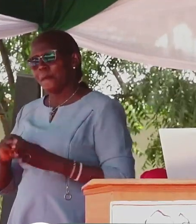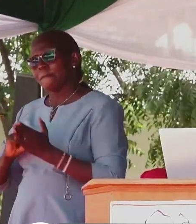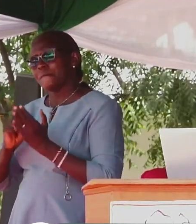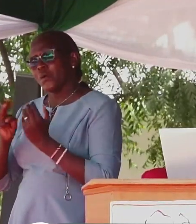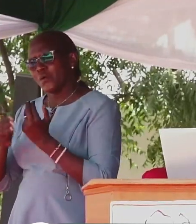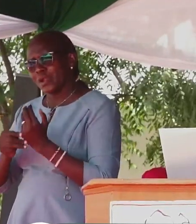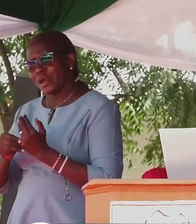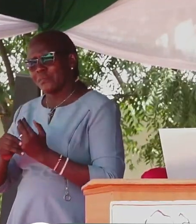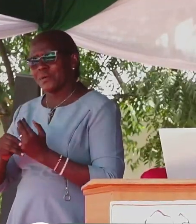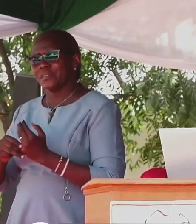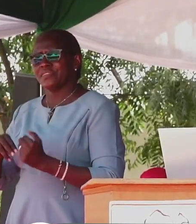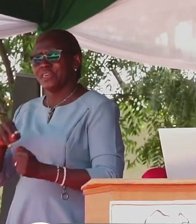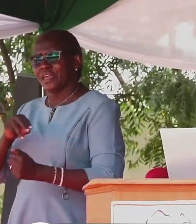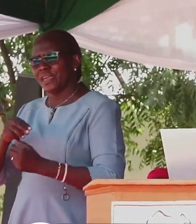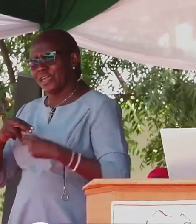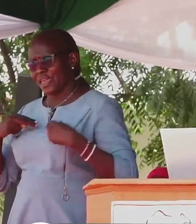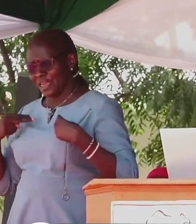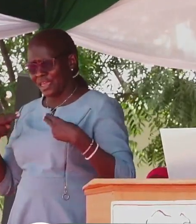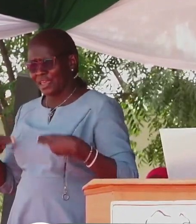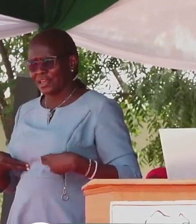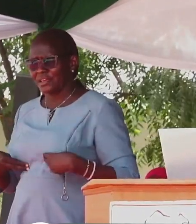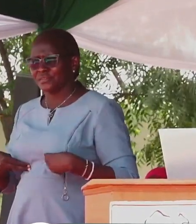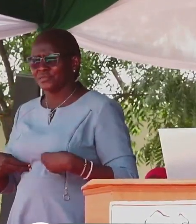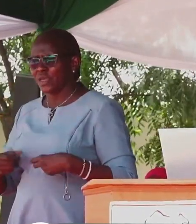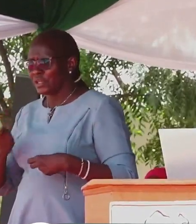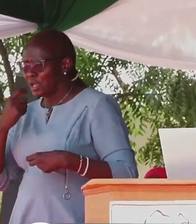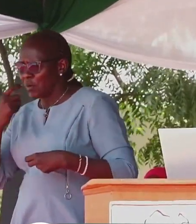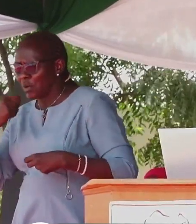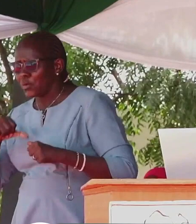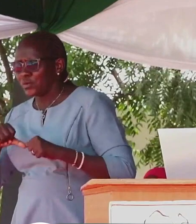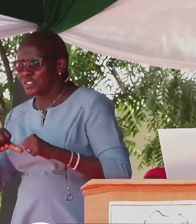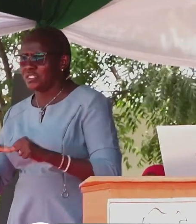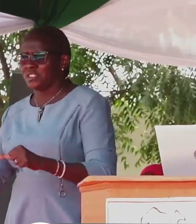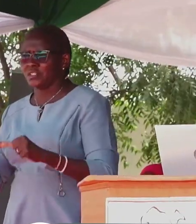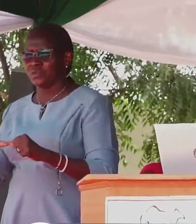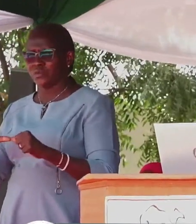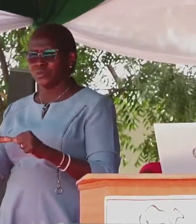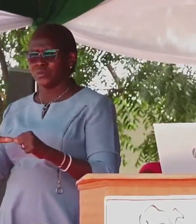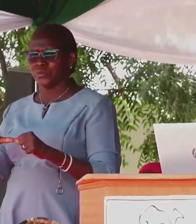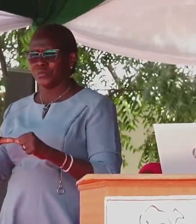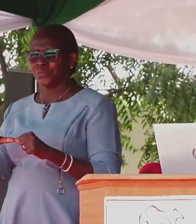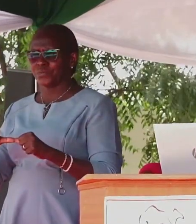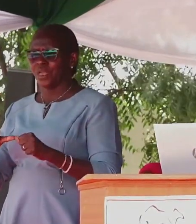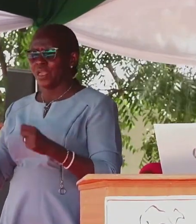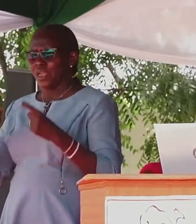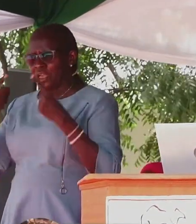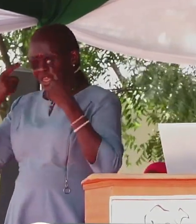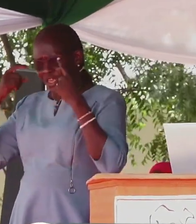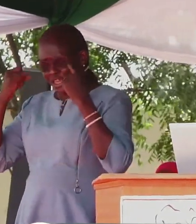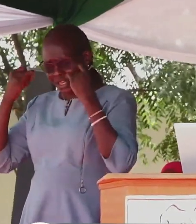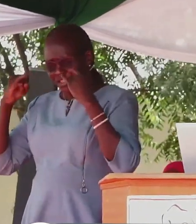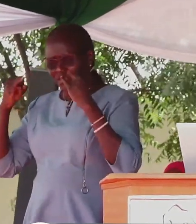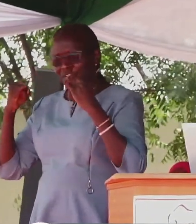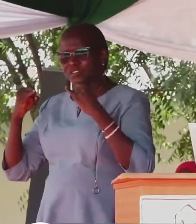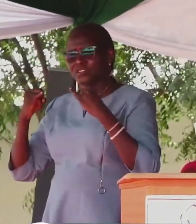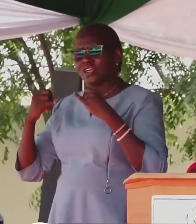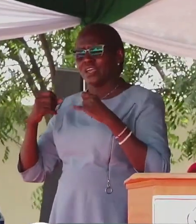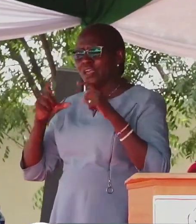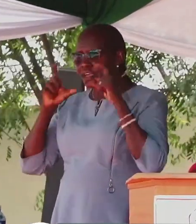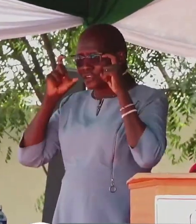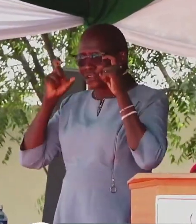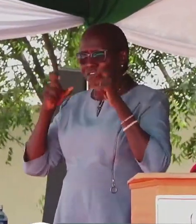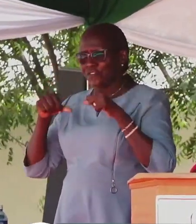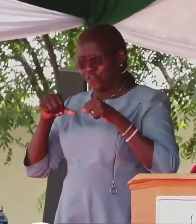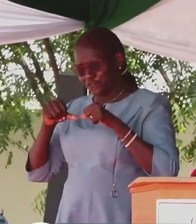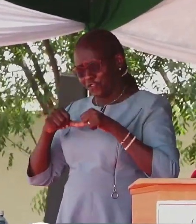under health, we have the immunization, the vitamin A supplementation. We have issues of HIV exposed infants follow-up